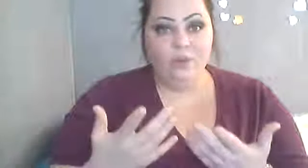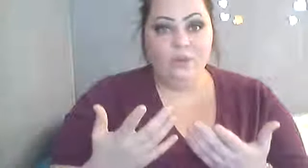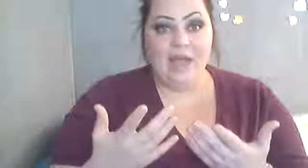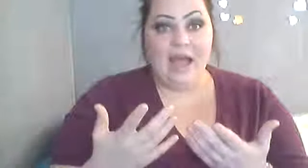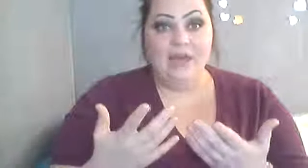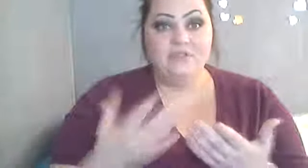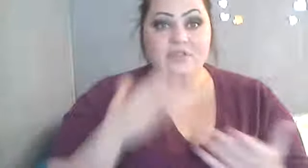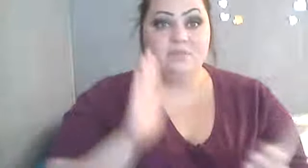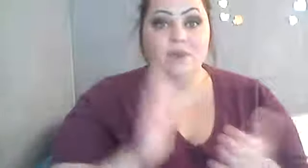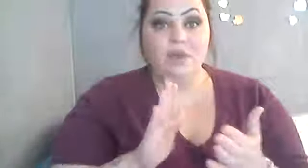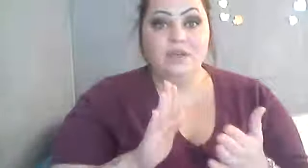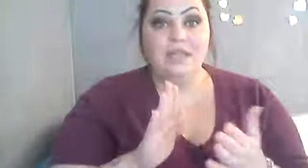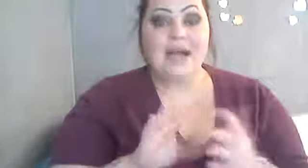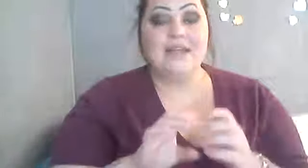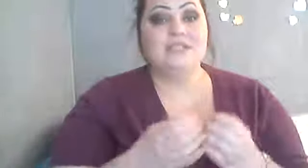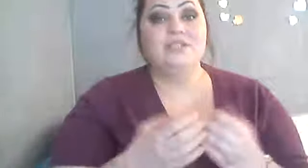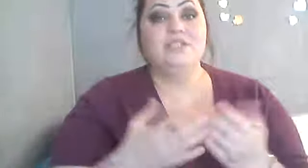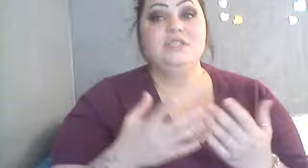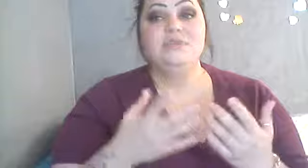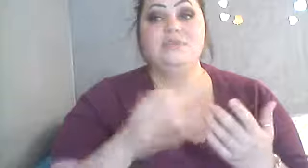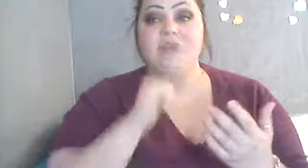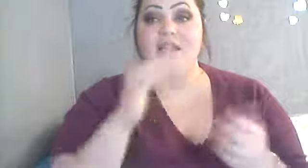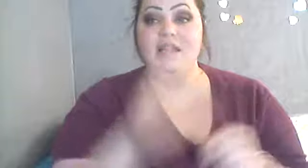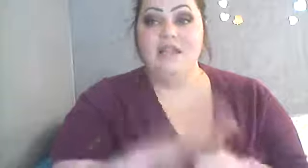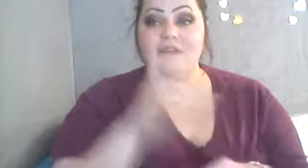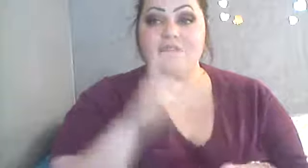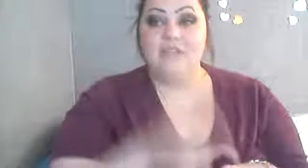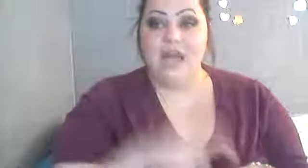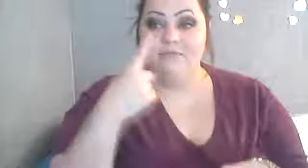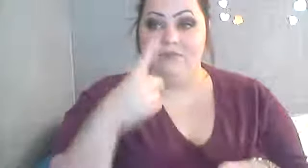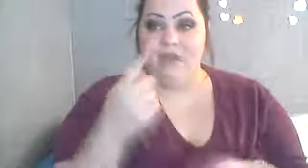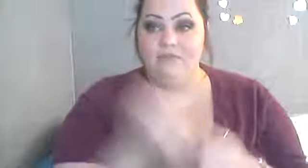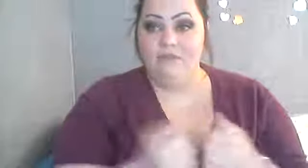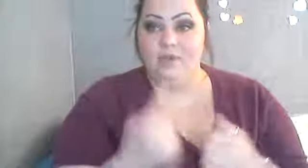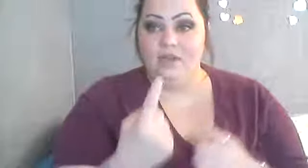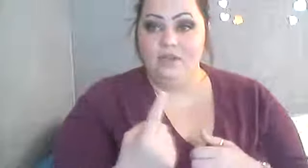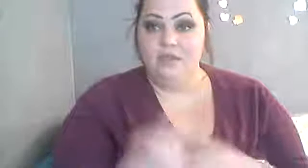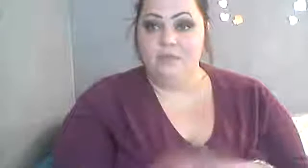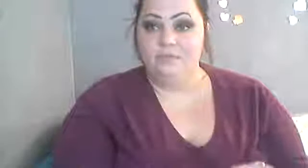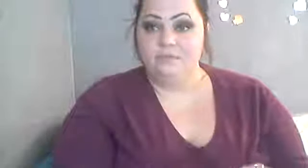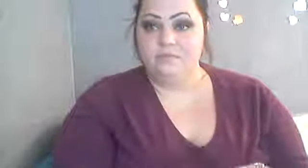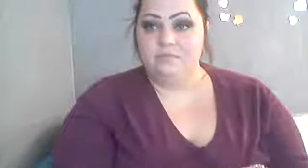we have a smaller class, there's still not enough time for everyone.